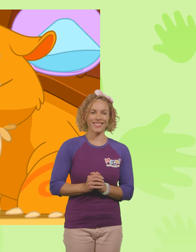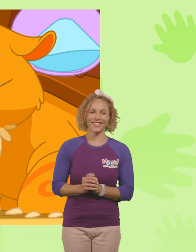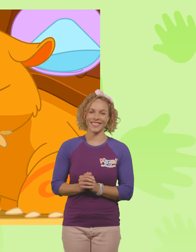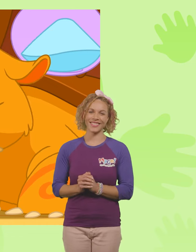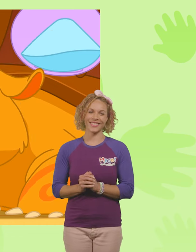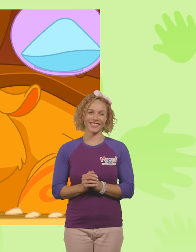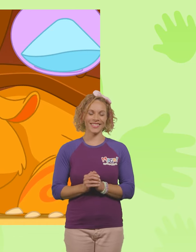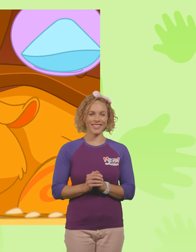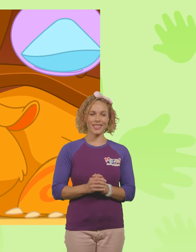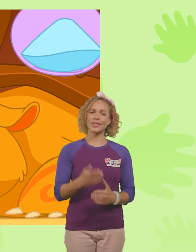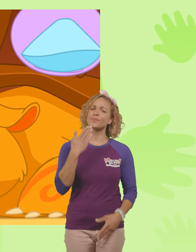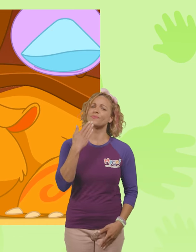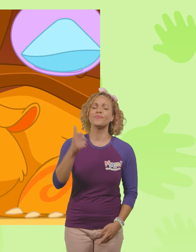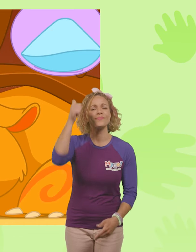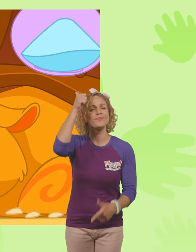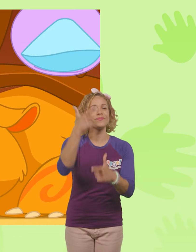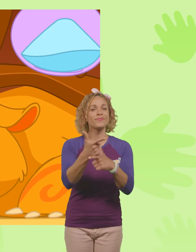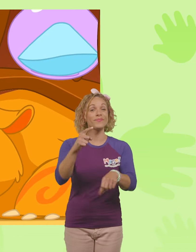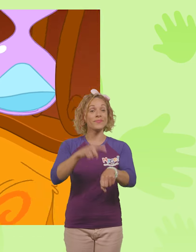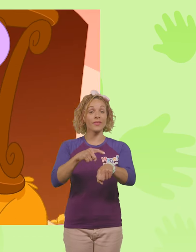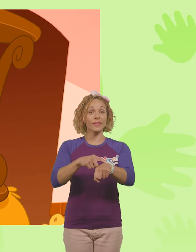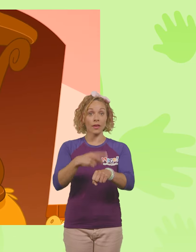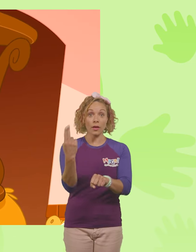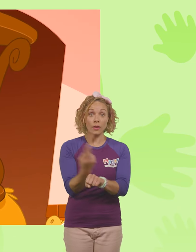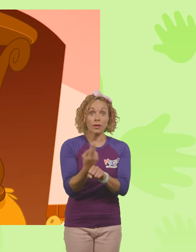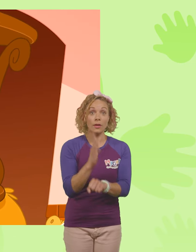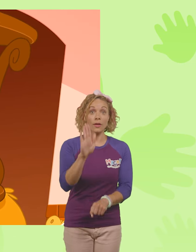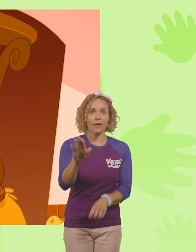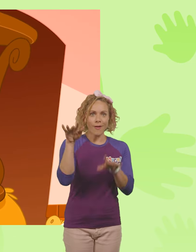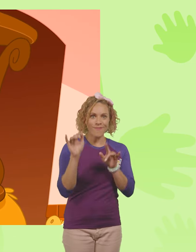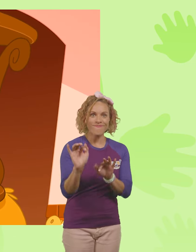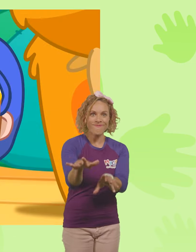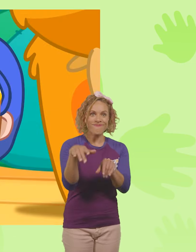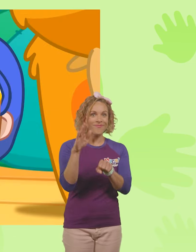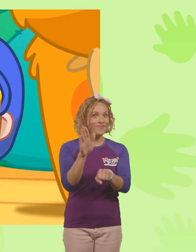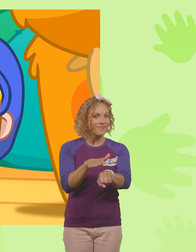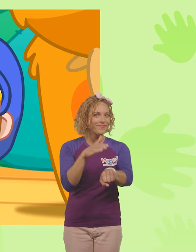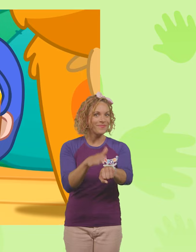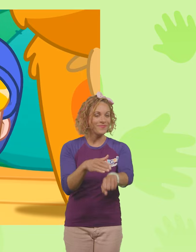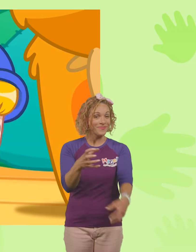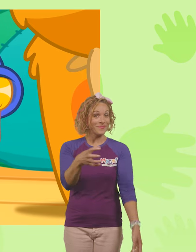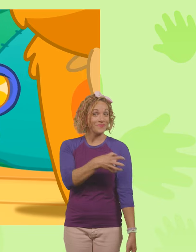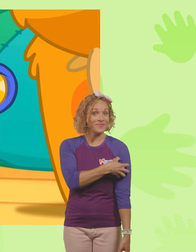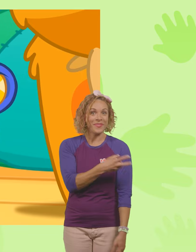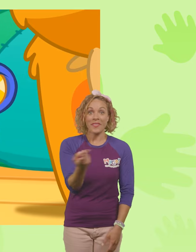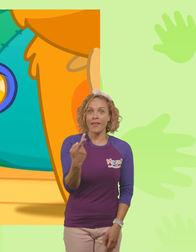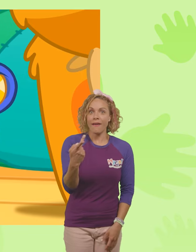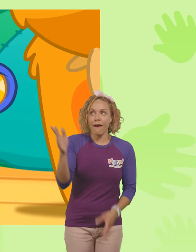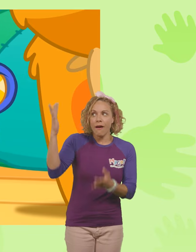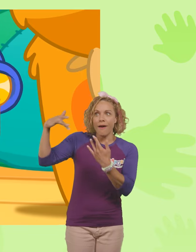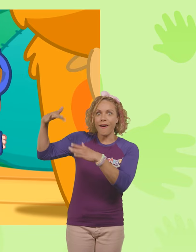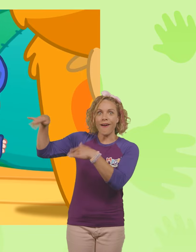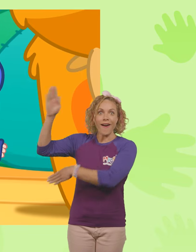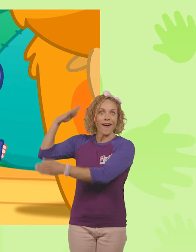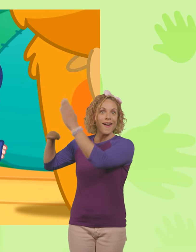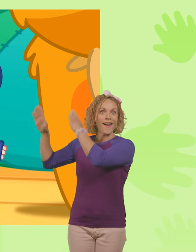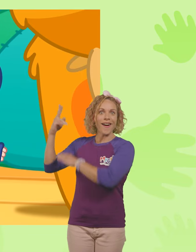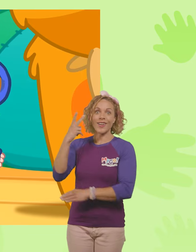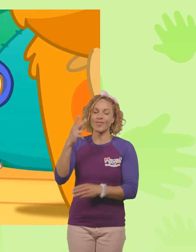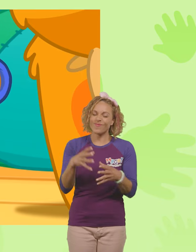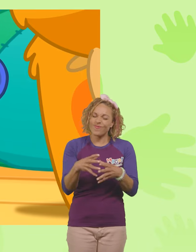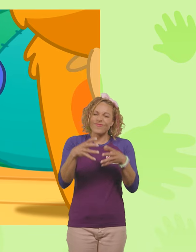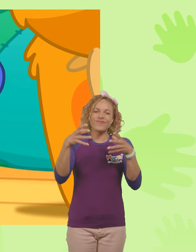Thank you, Brother Time. Using your magic pet powers, we went to the past and saw